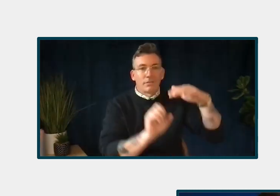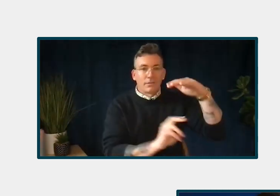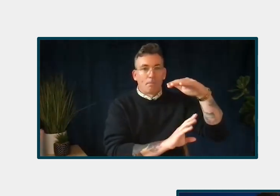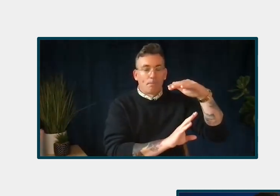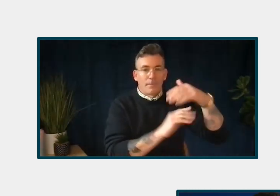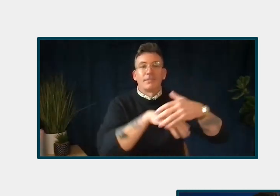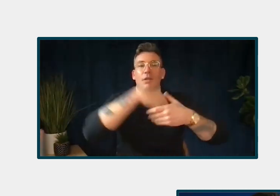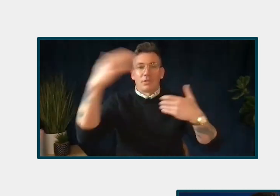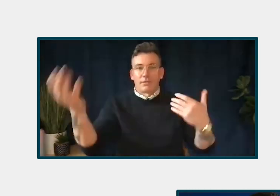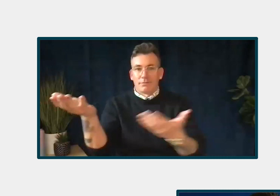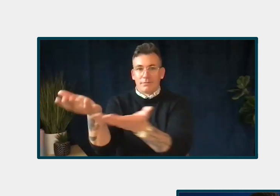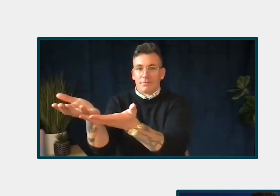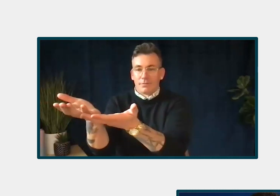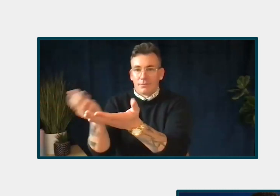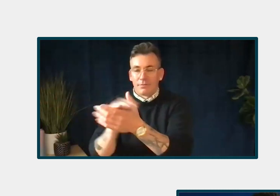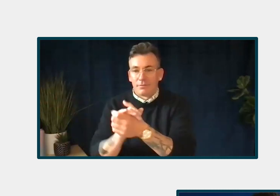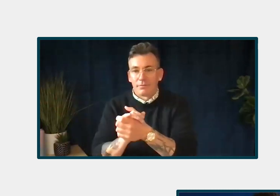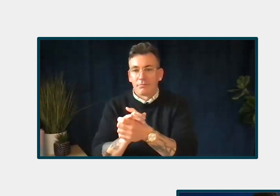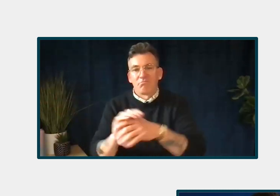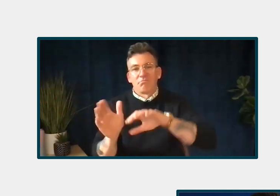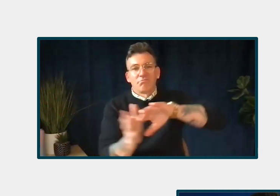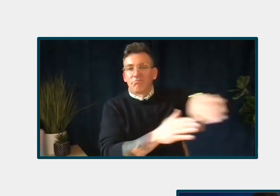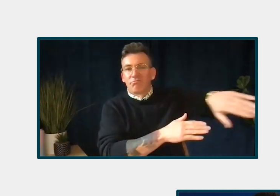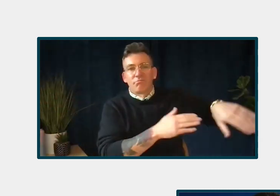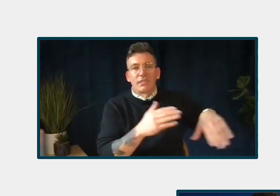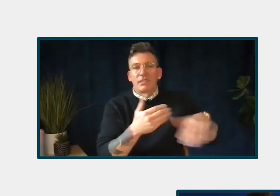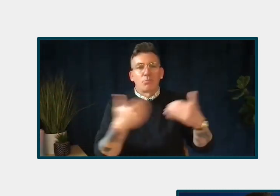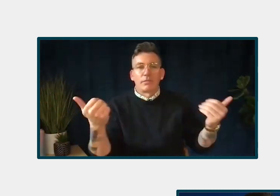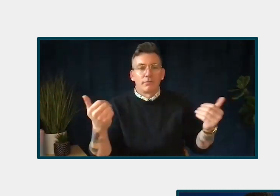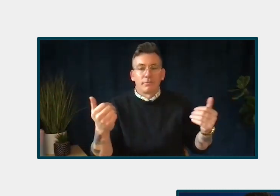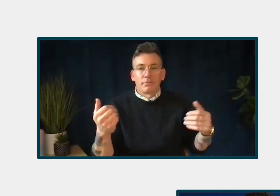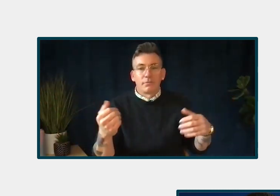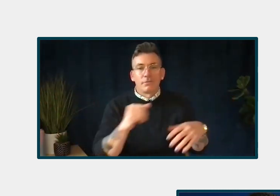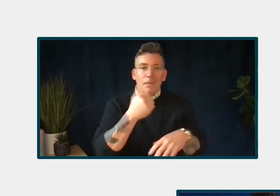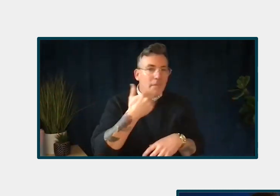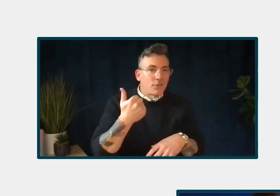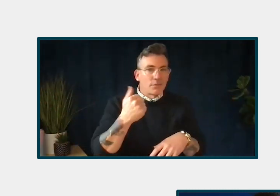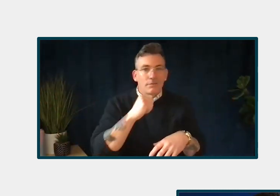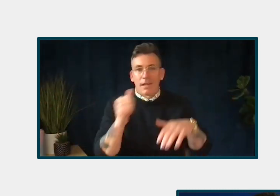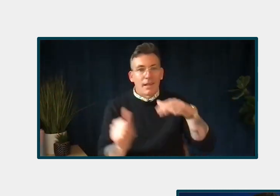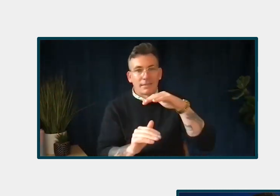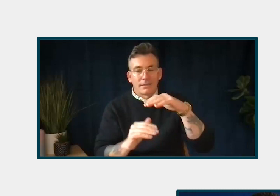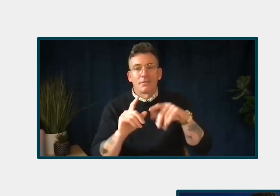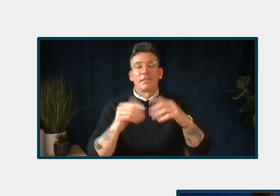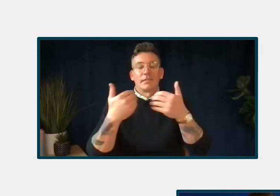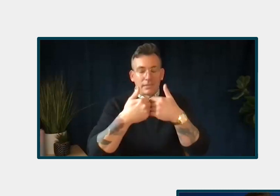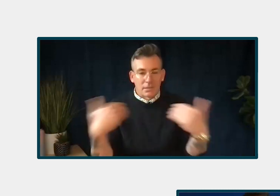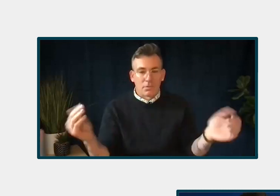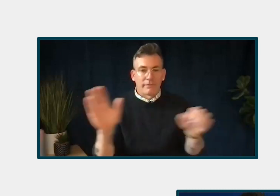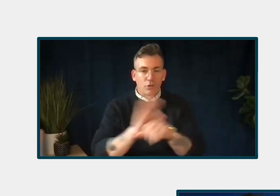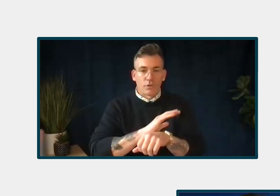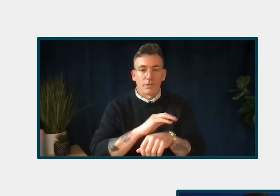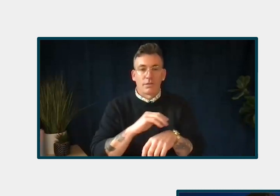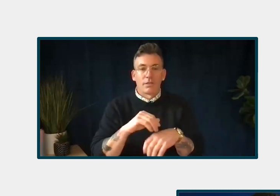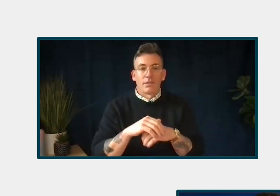that it's fully, I believe it's not sub, it is outside of it. It's not substandard, it's completely separate. It's